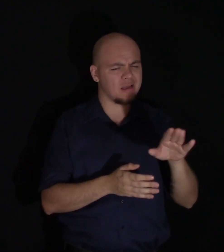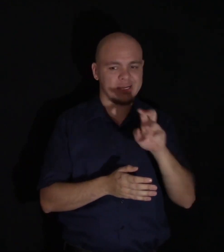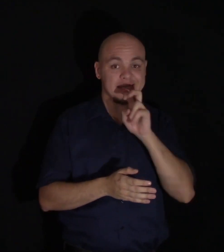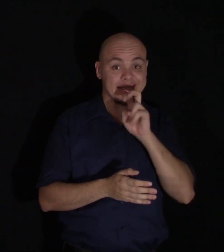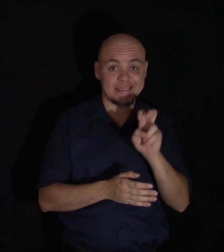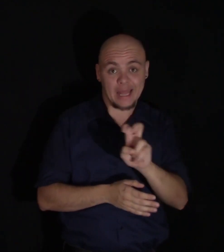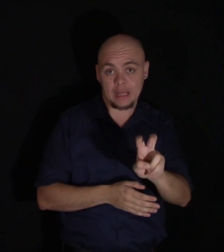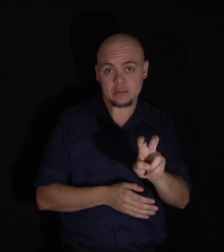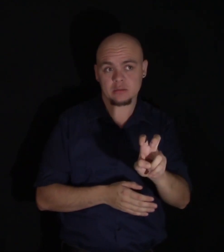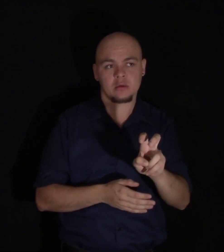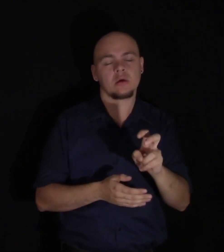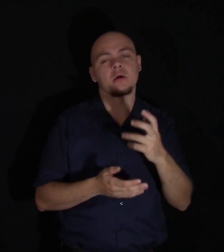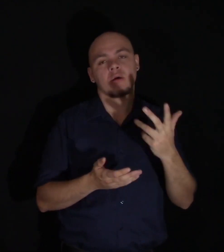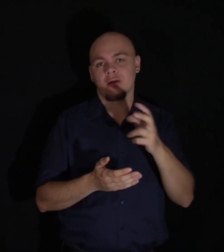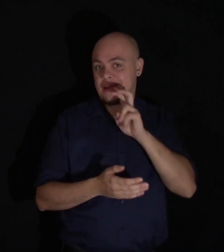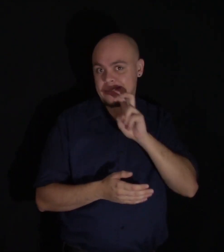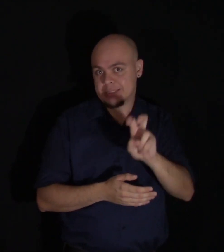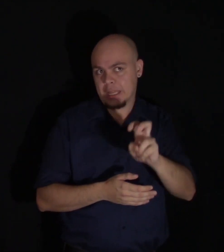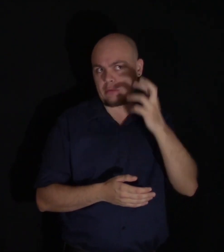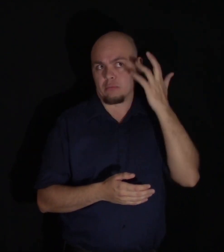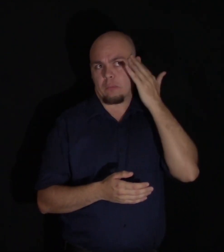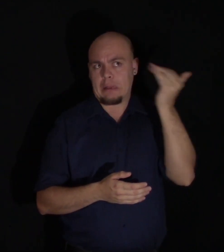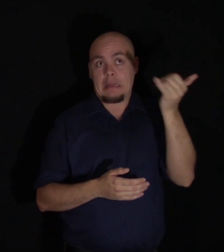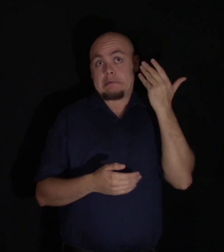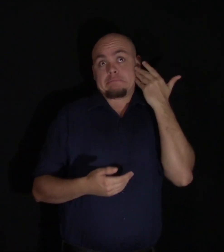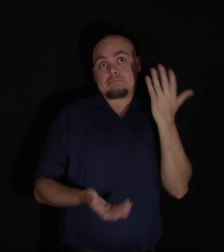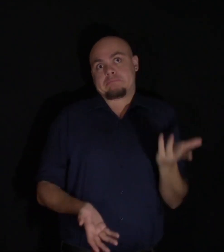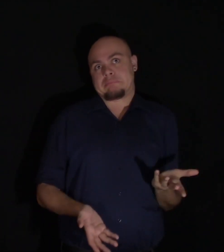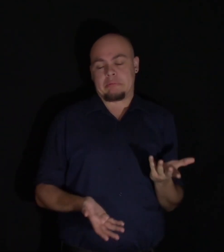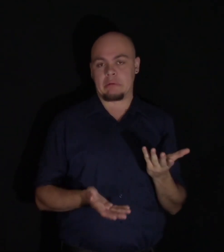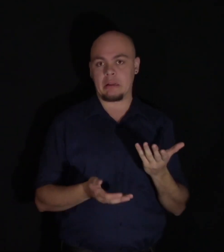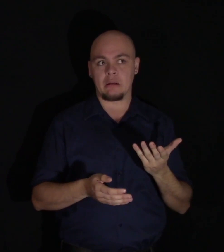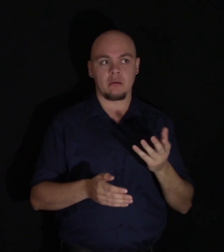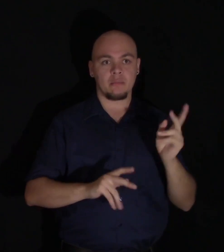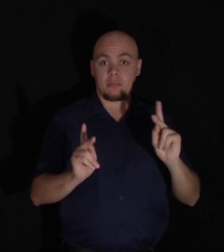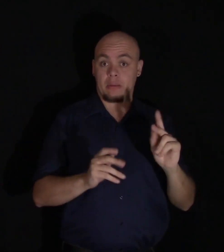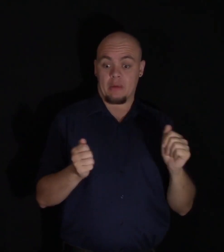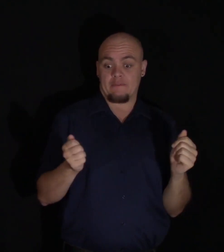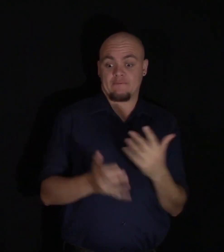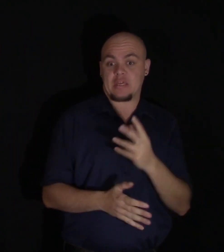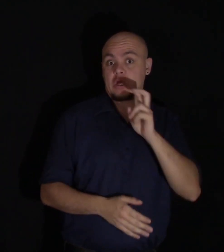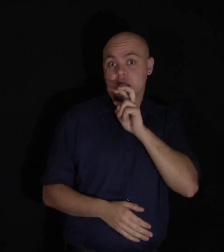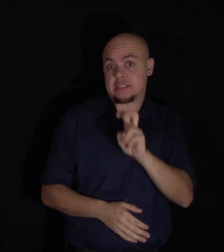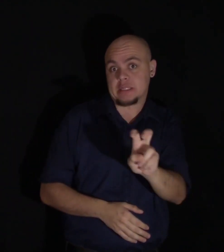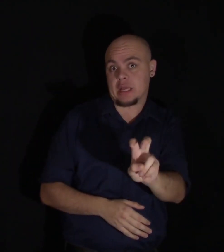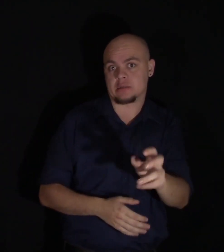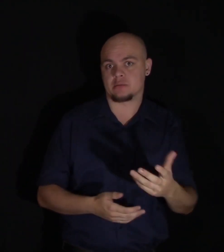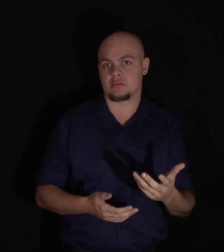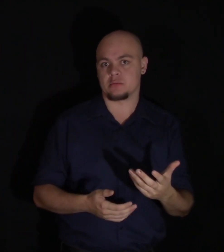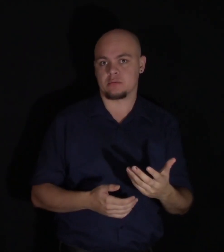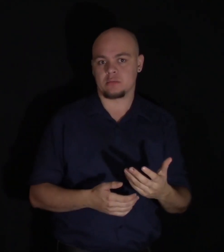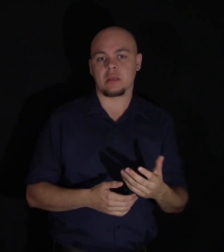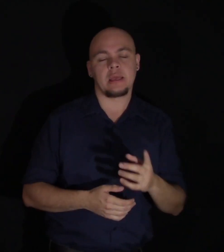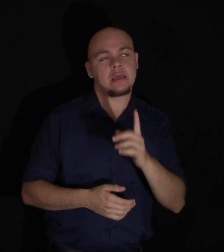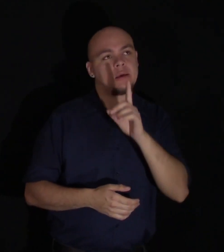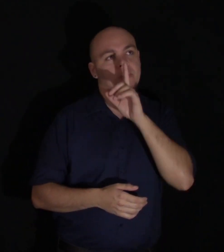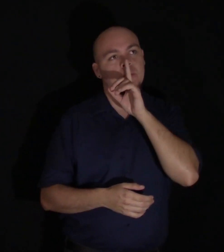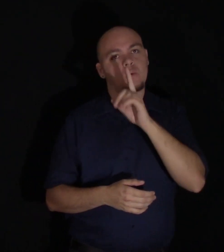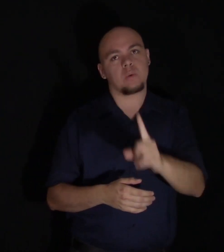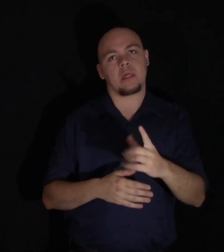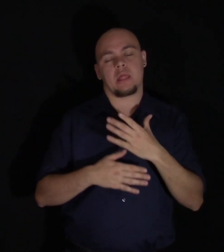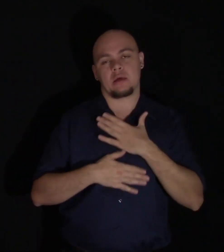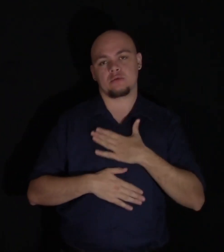why we talked about snakes. We talked about snakes and fear of snakes as a phobia. And it was really enjoyable,